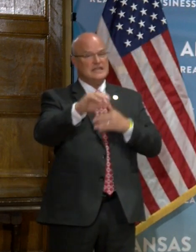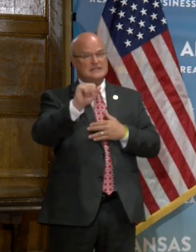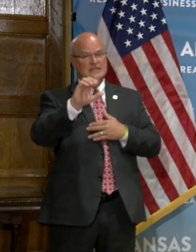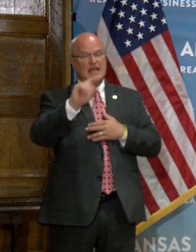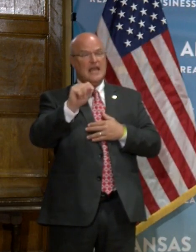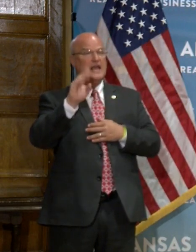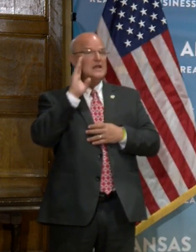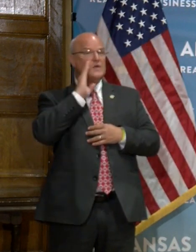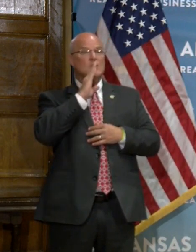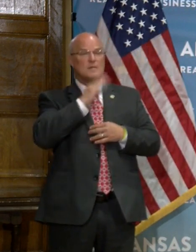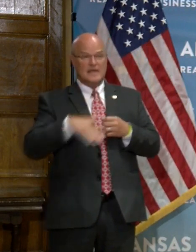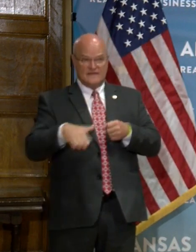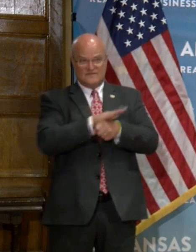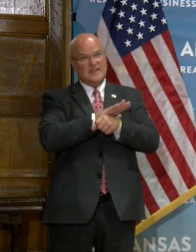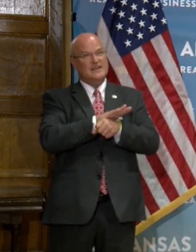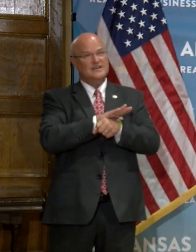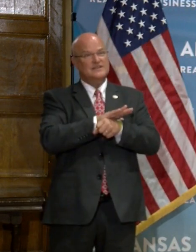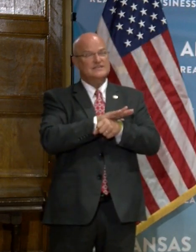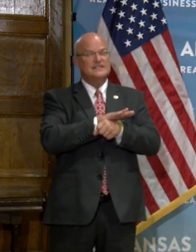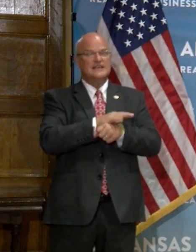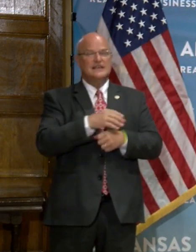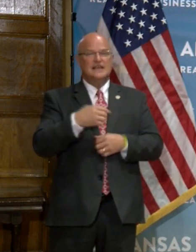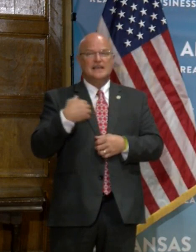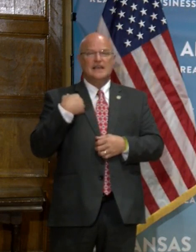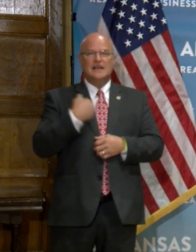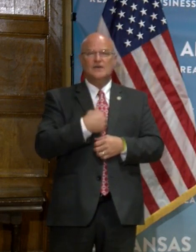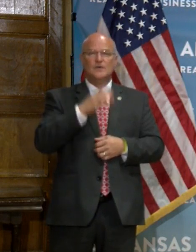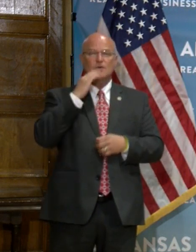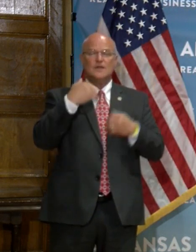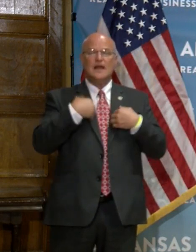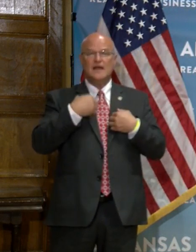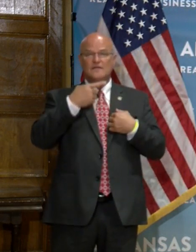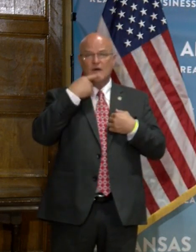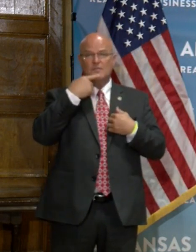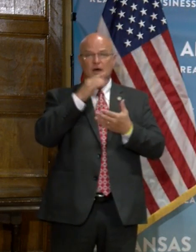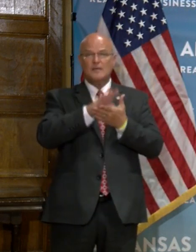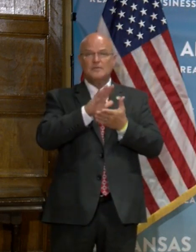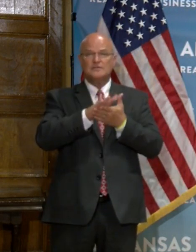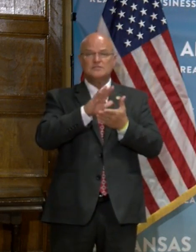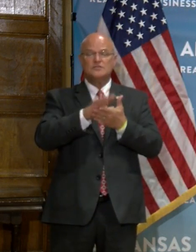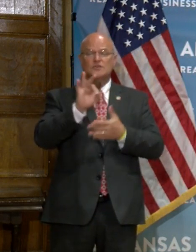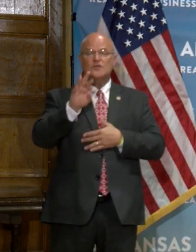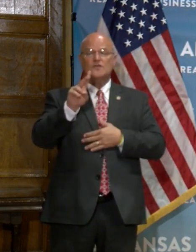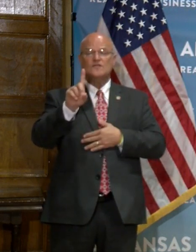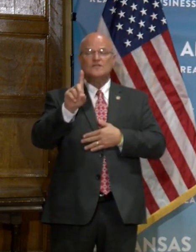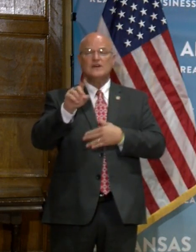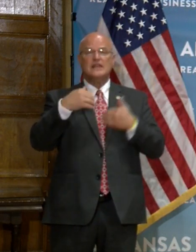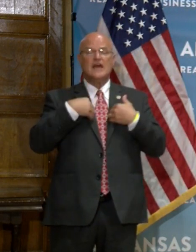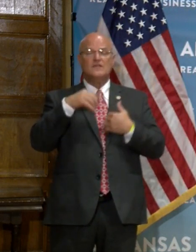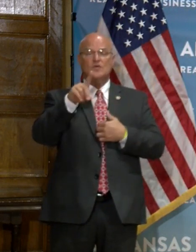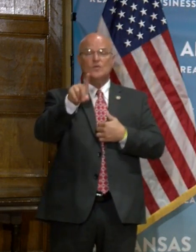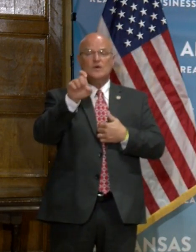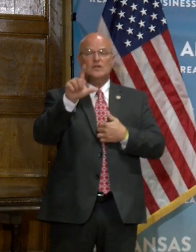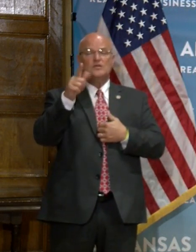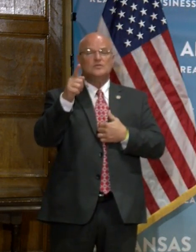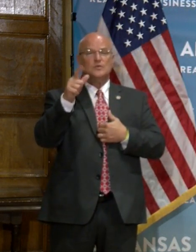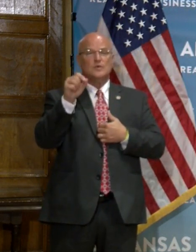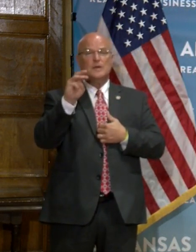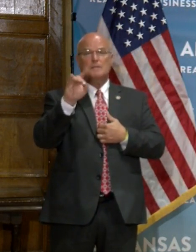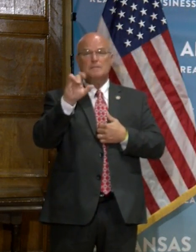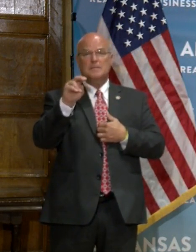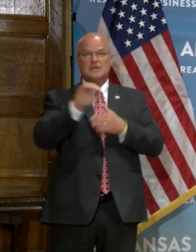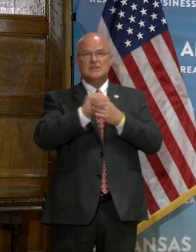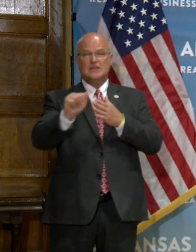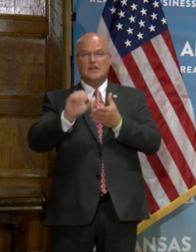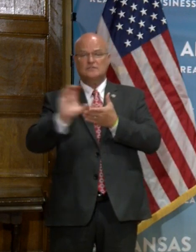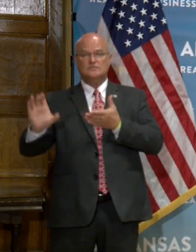will be filled, and we'll have the public school fund will have $121 million